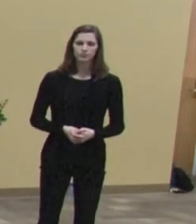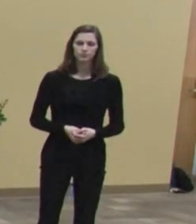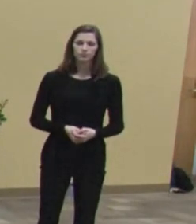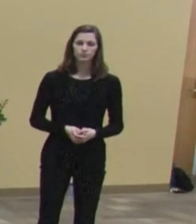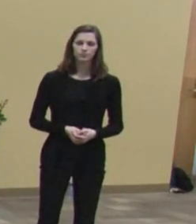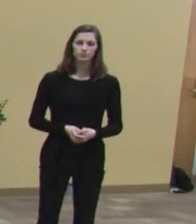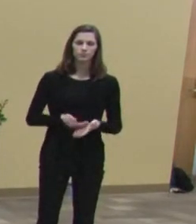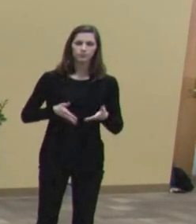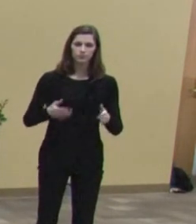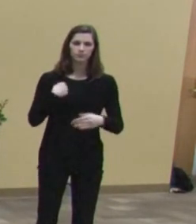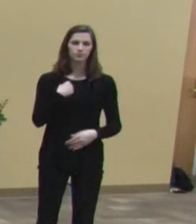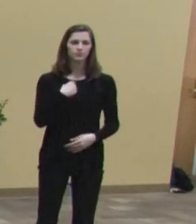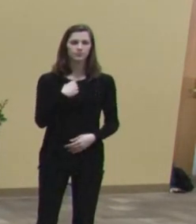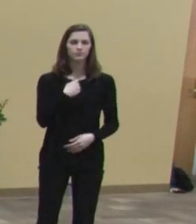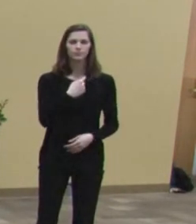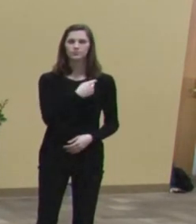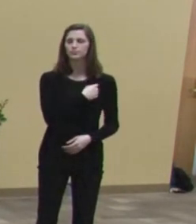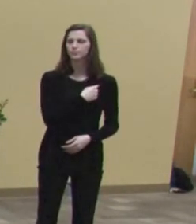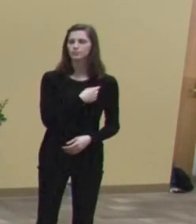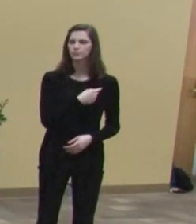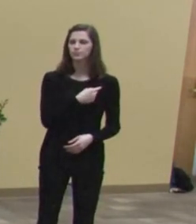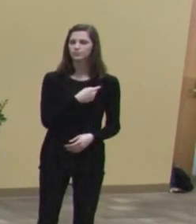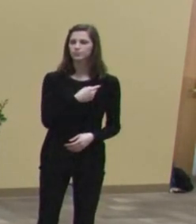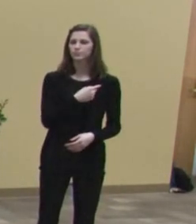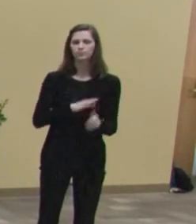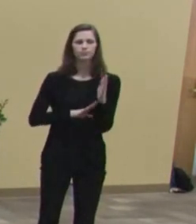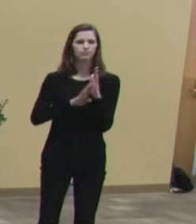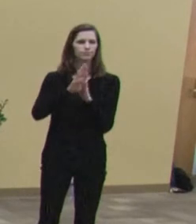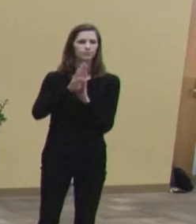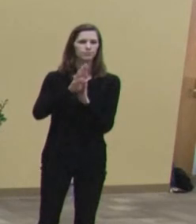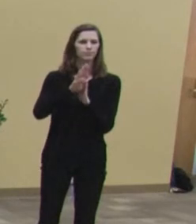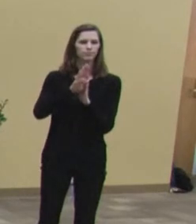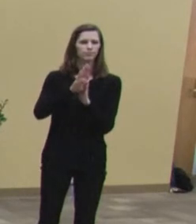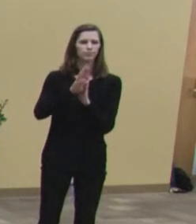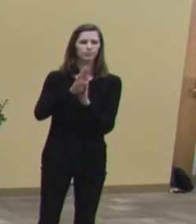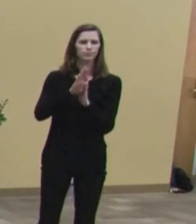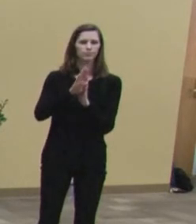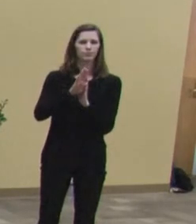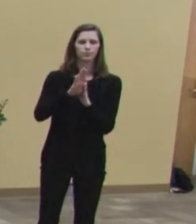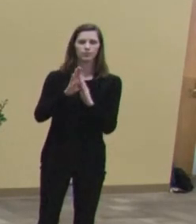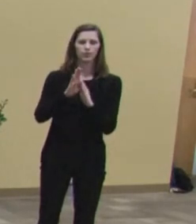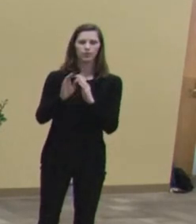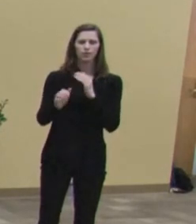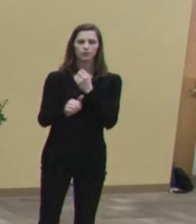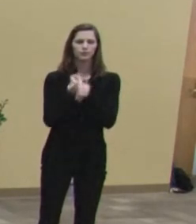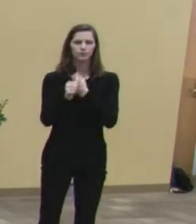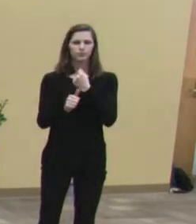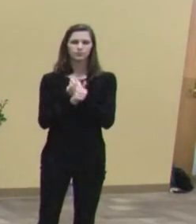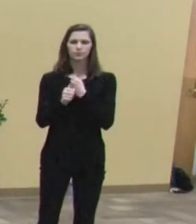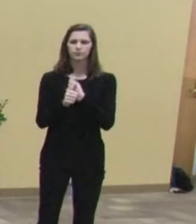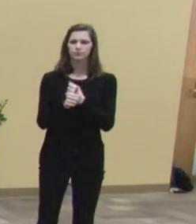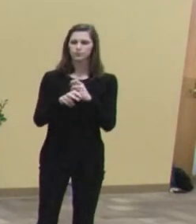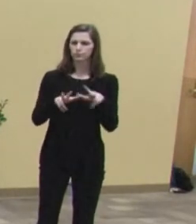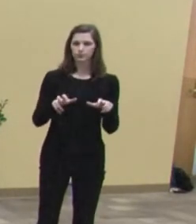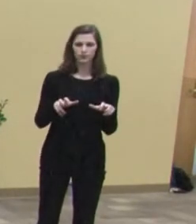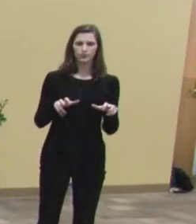Let us develop a kind of dangerous unselfishness.